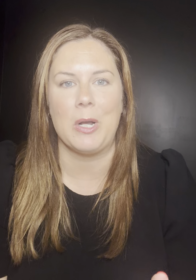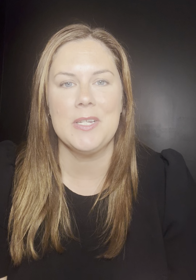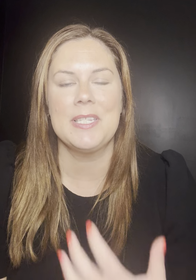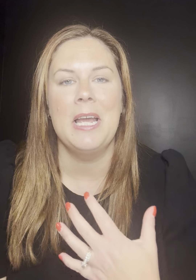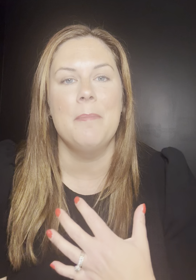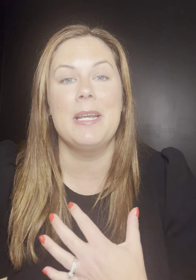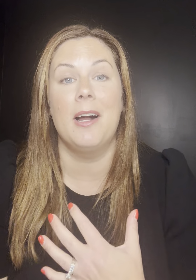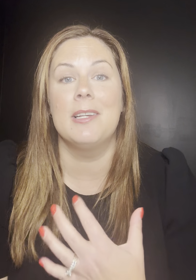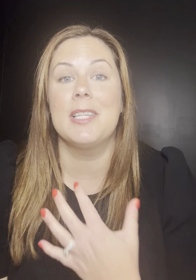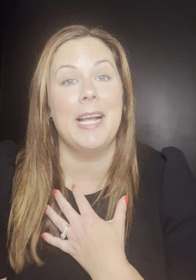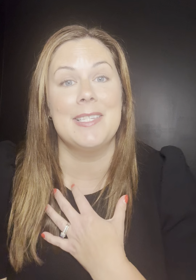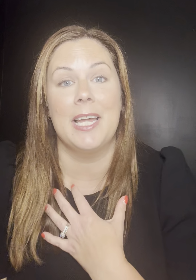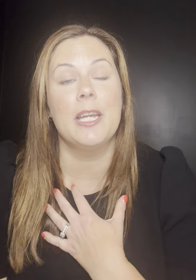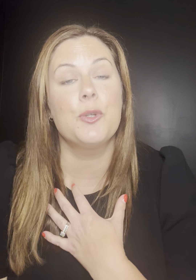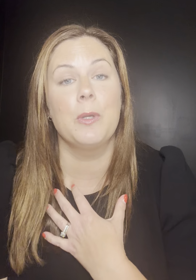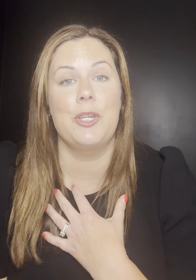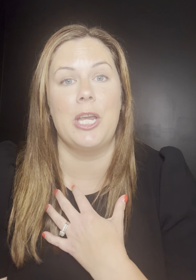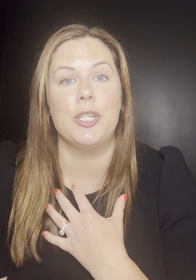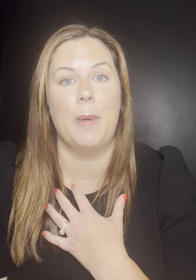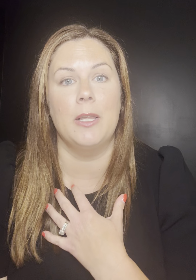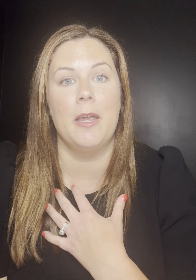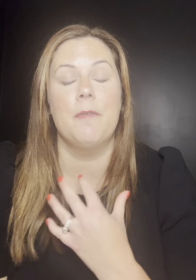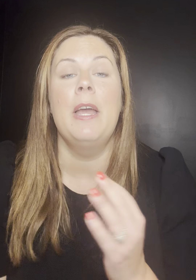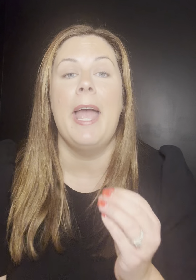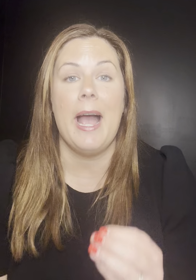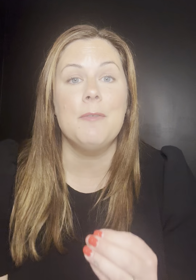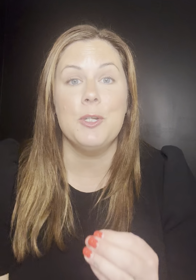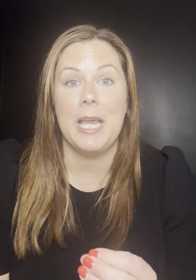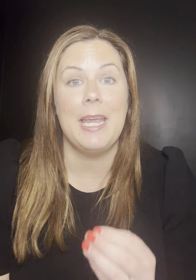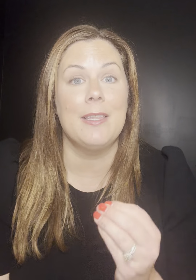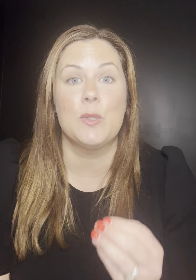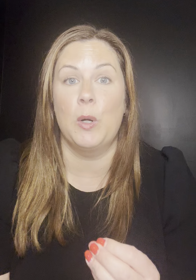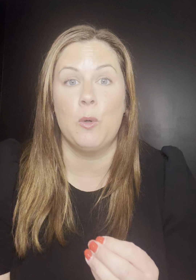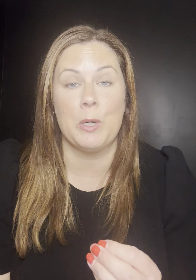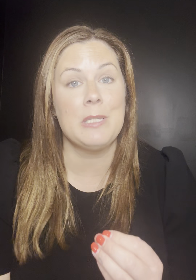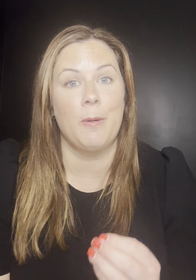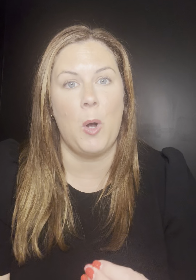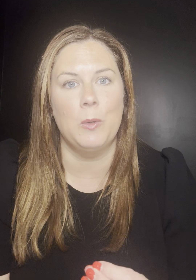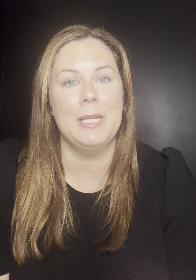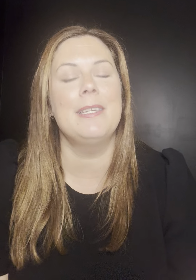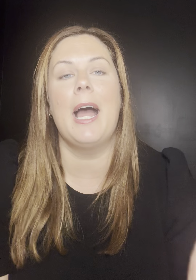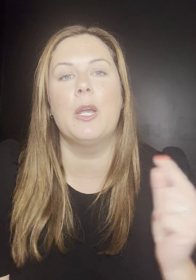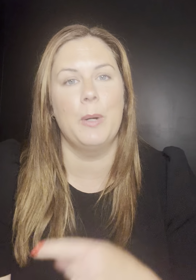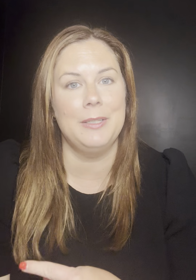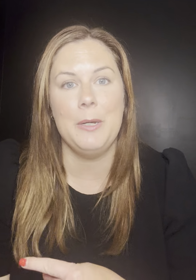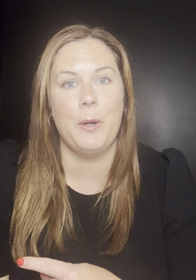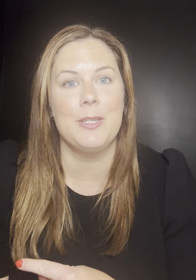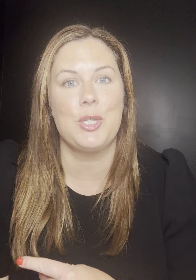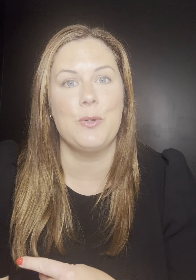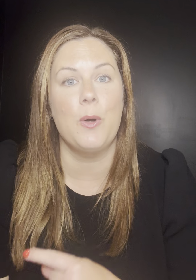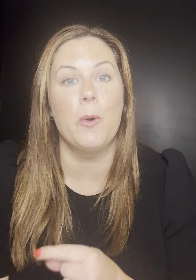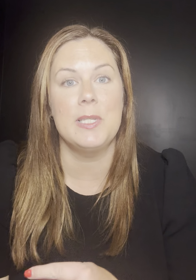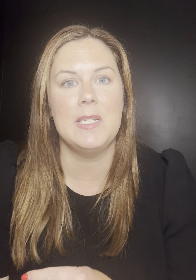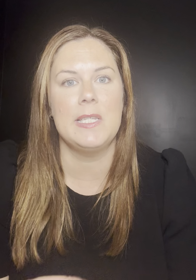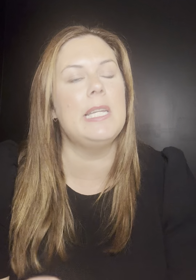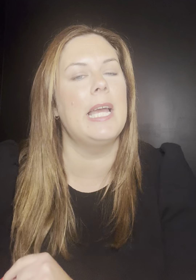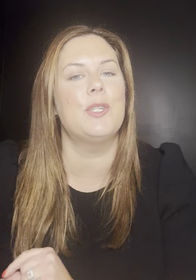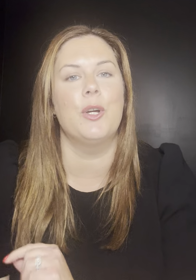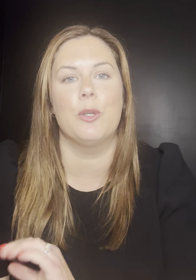course, because like I said, it truly changed my life. After taking this one course from Oakland, I quickly went to OCC and took the